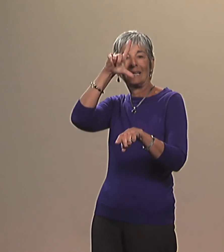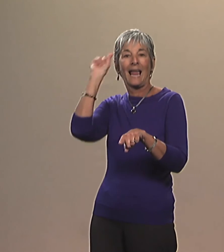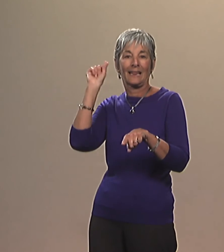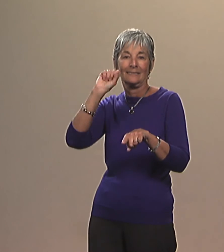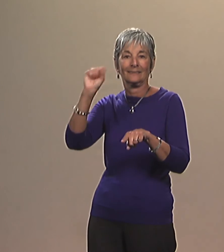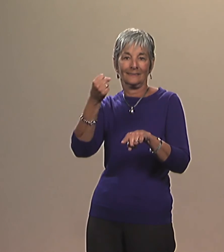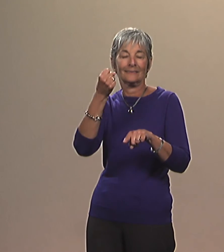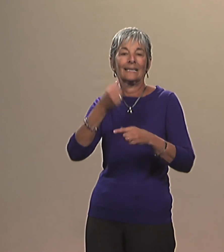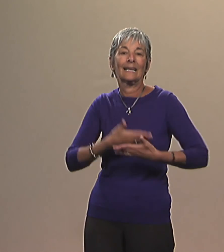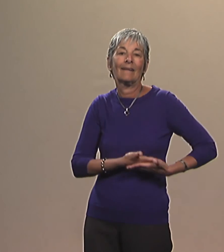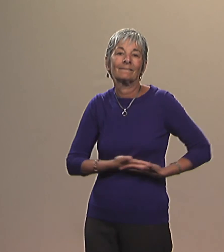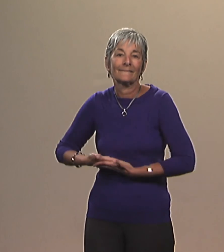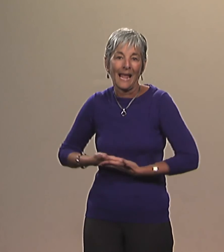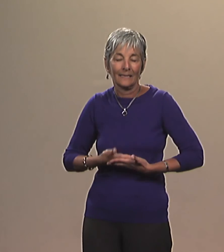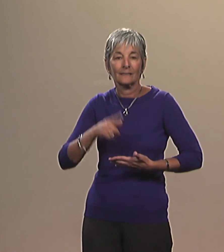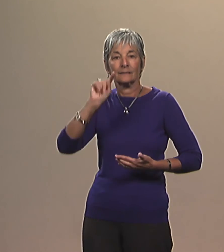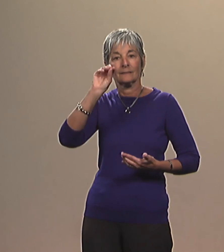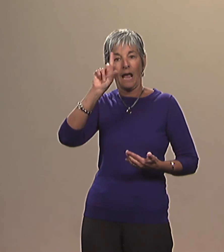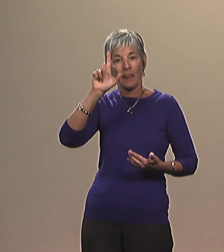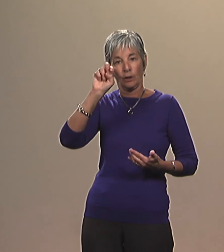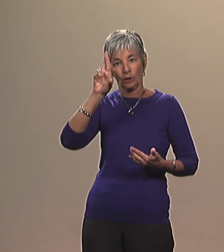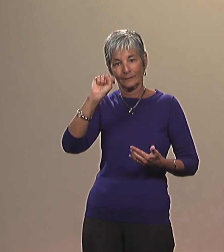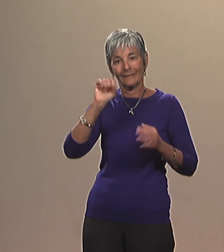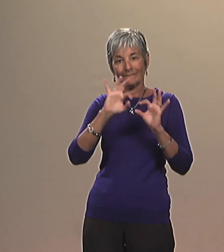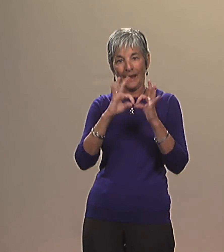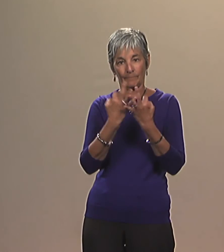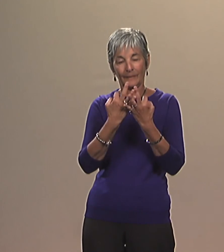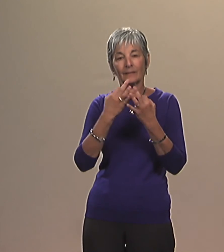Another is Gallaudet's Infant, Toddler, and Family Certification Program.